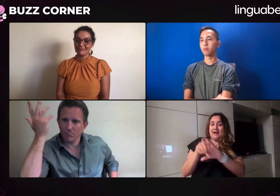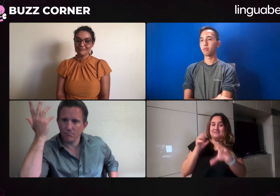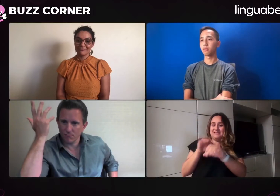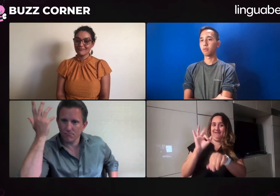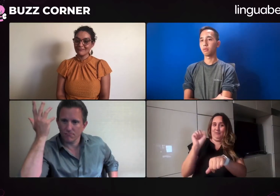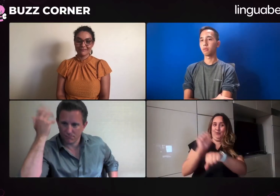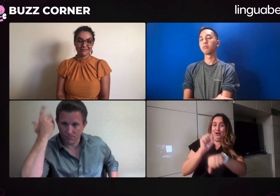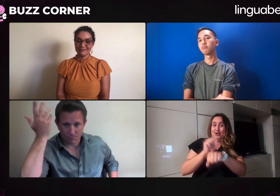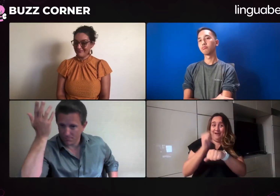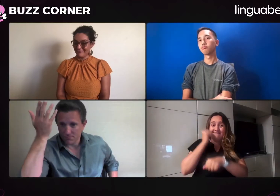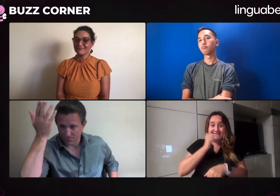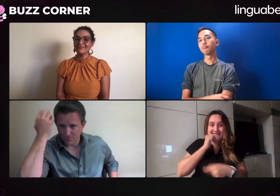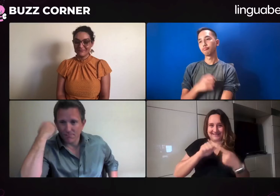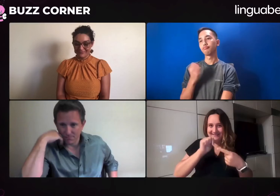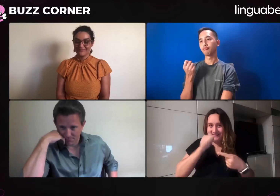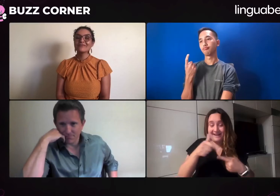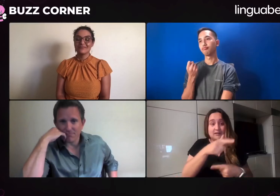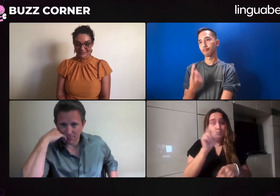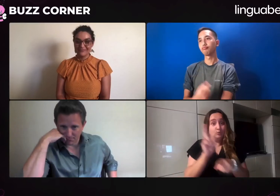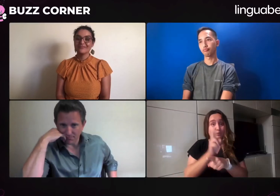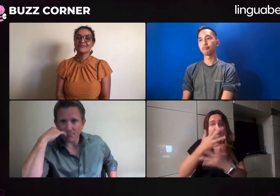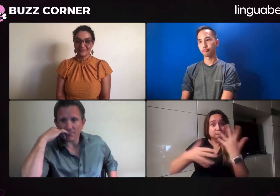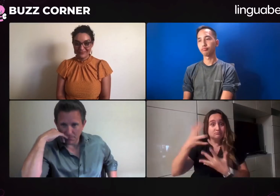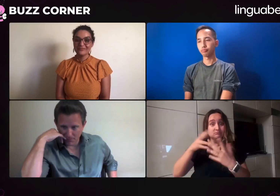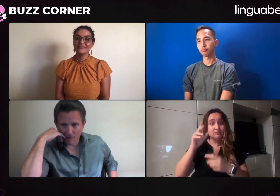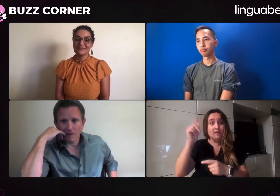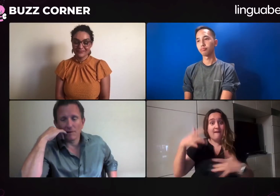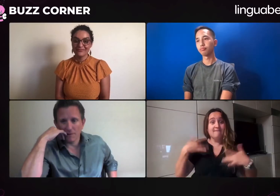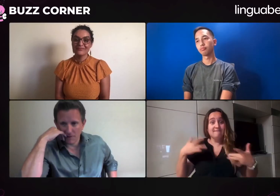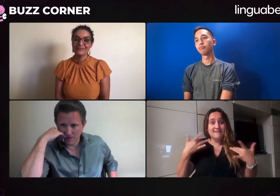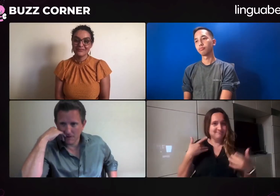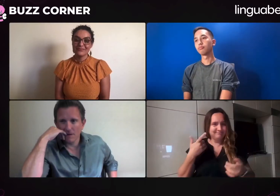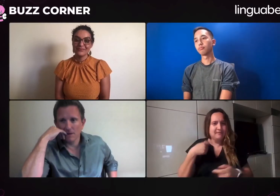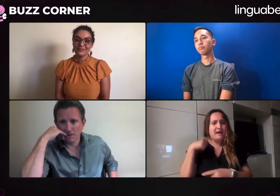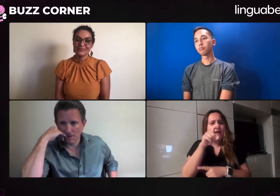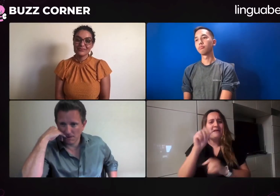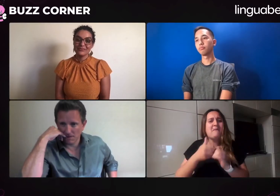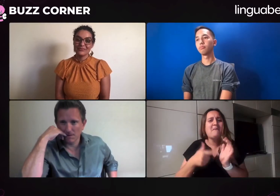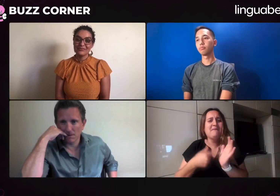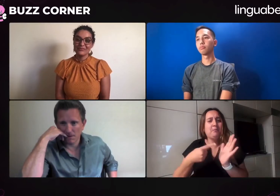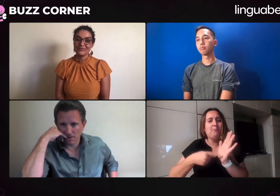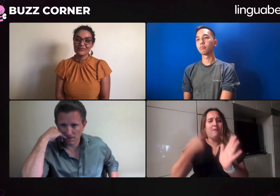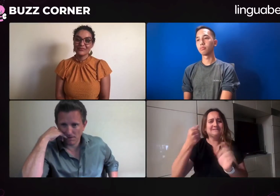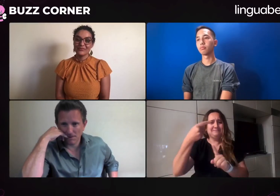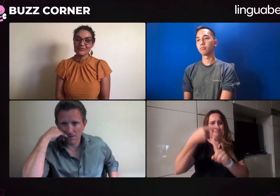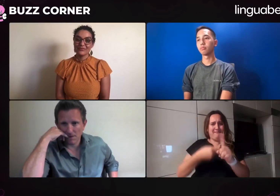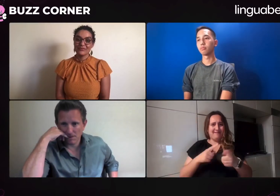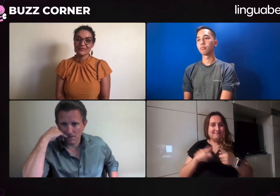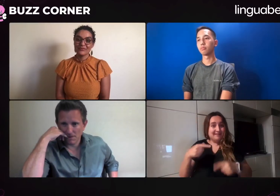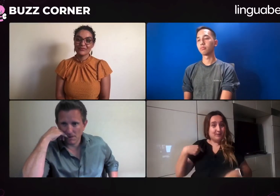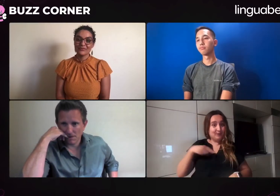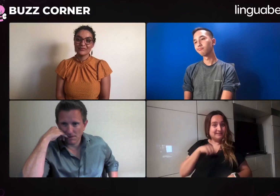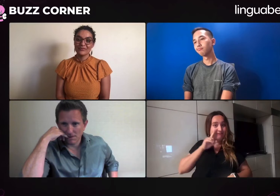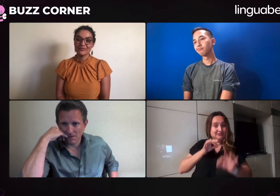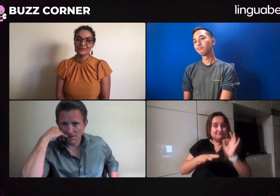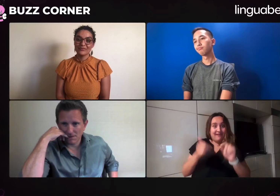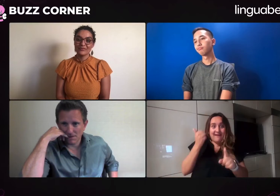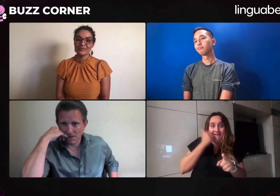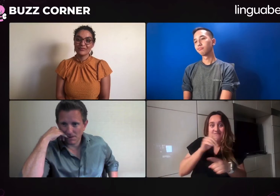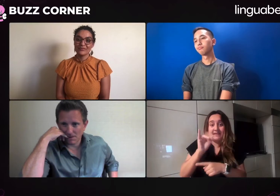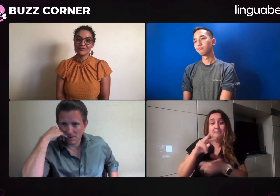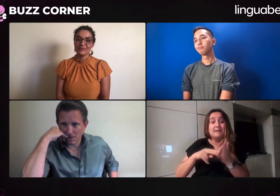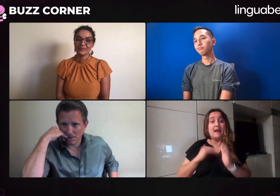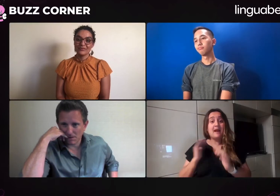deaf interpreter uses ASL every single day. Hearing people usually just use it at work, right? And you only use it when